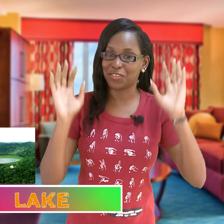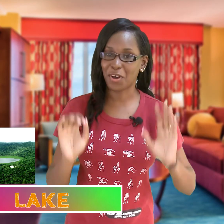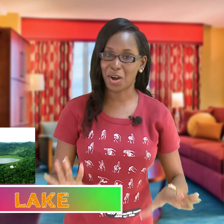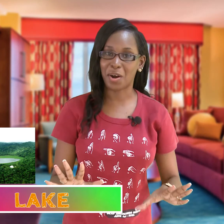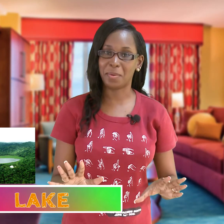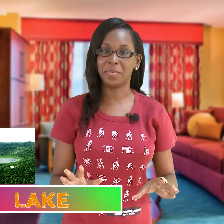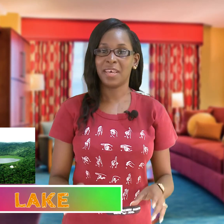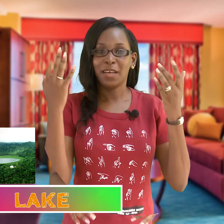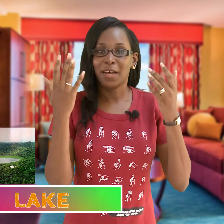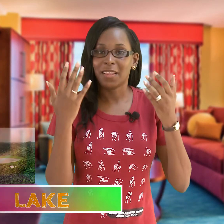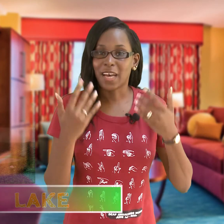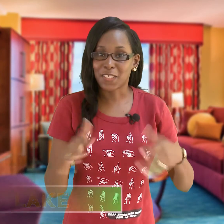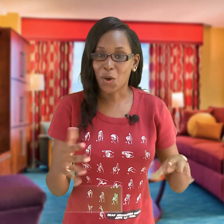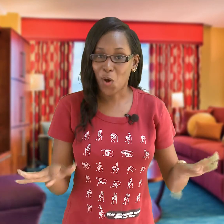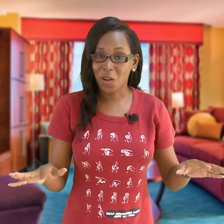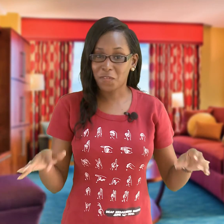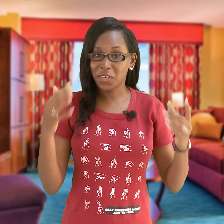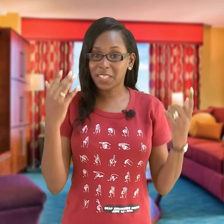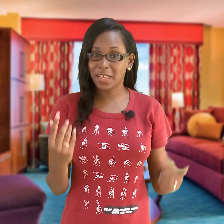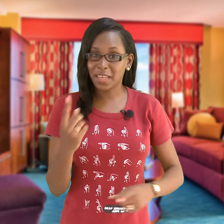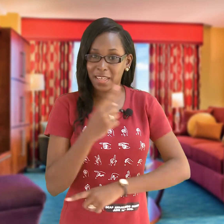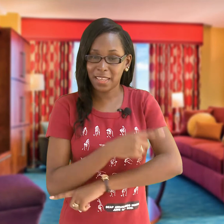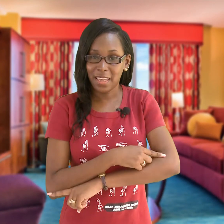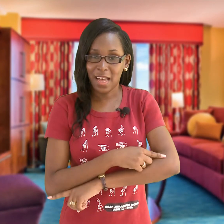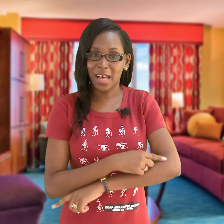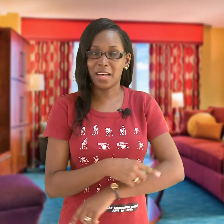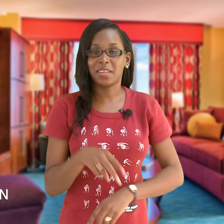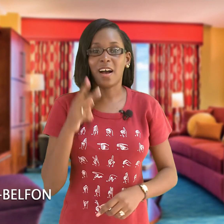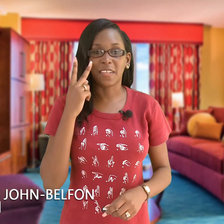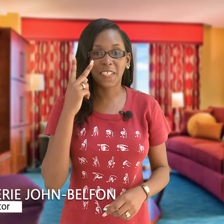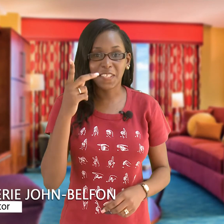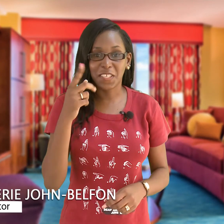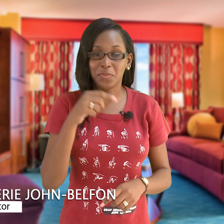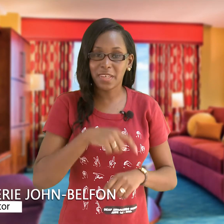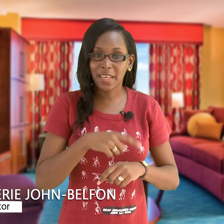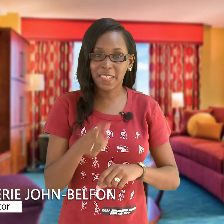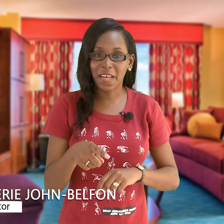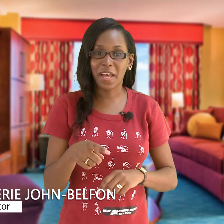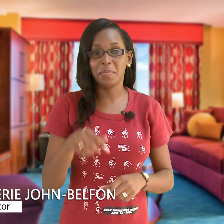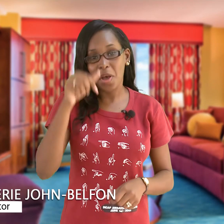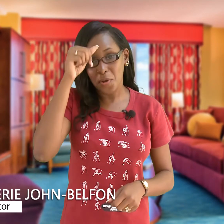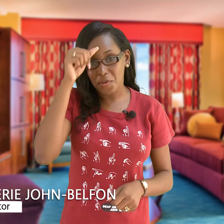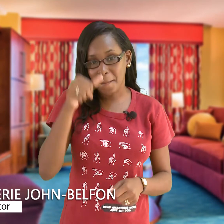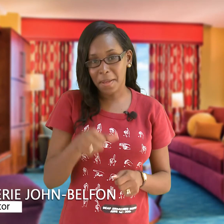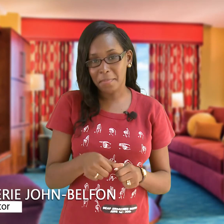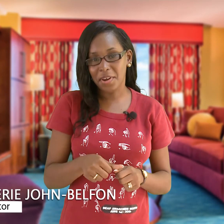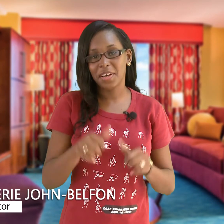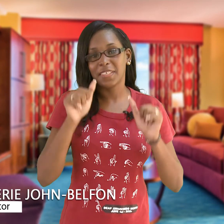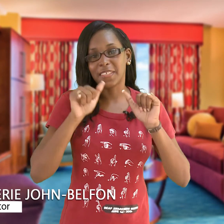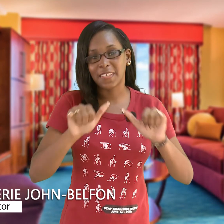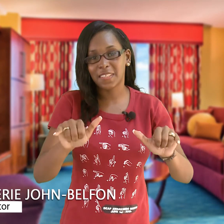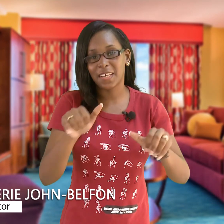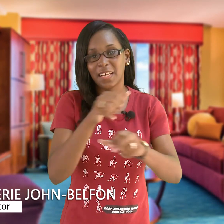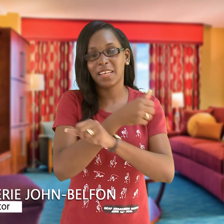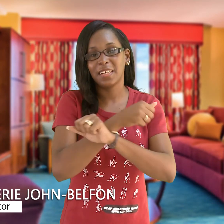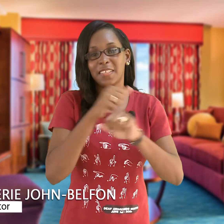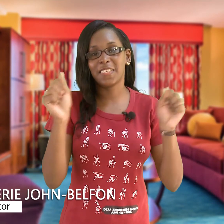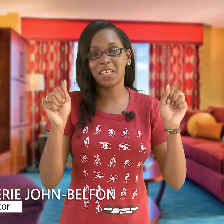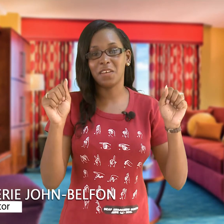Great job. That's all for today. And I'll see you next time. Remember to stay